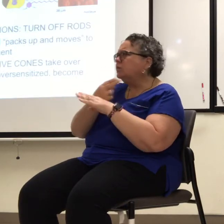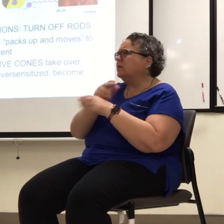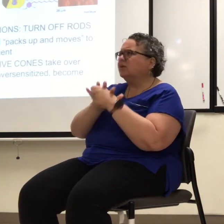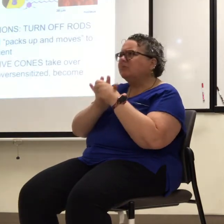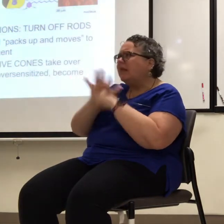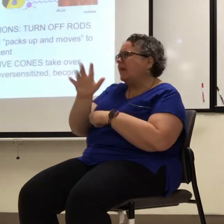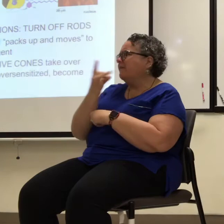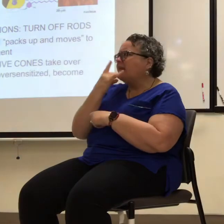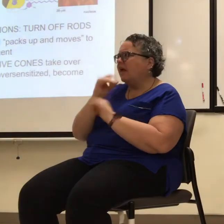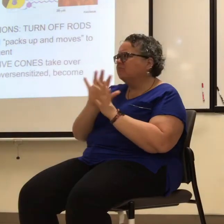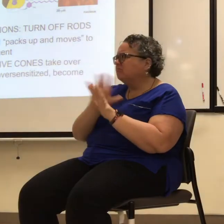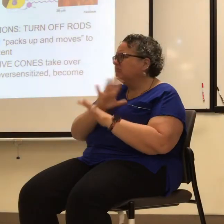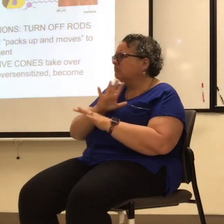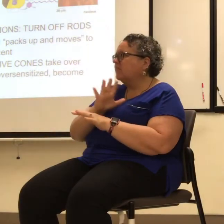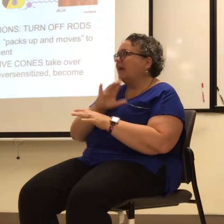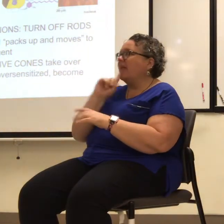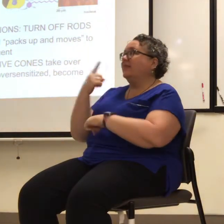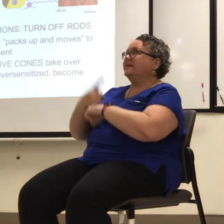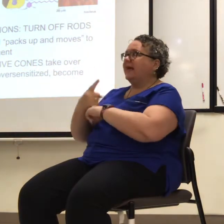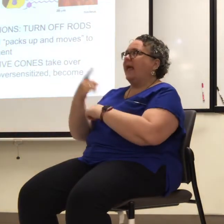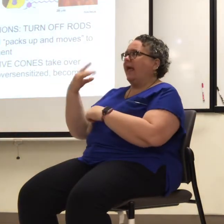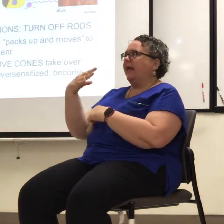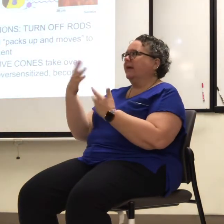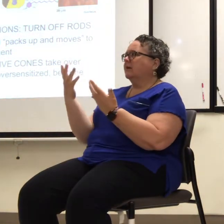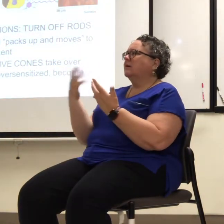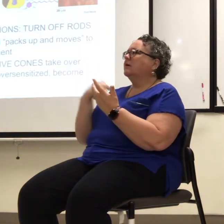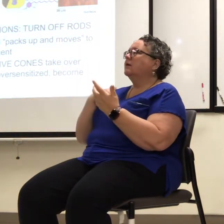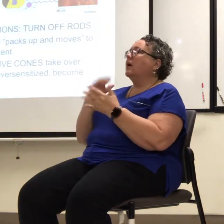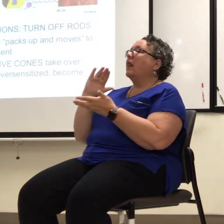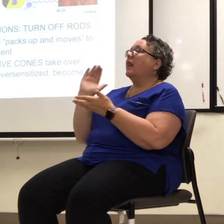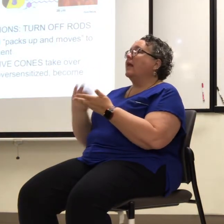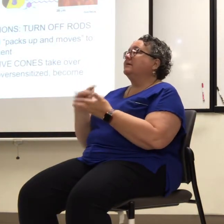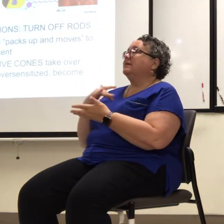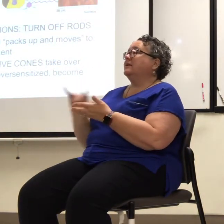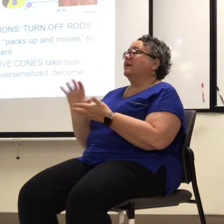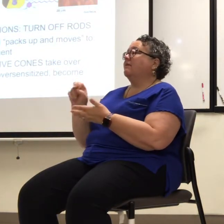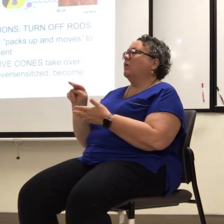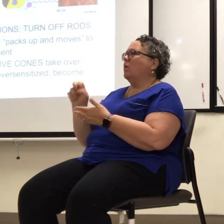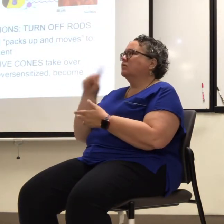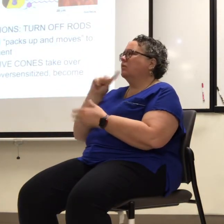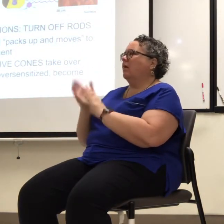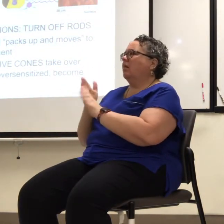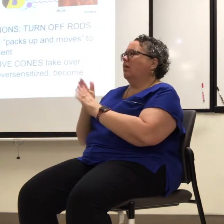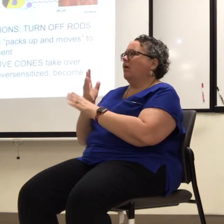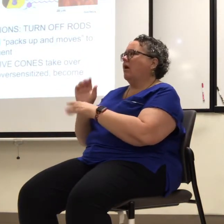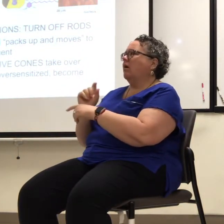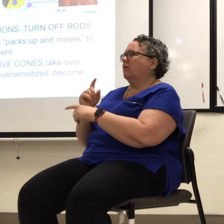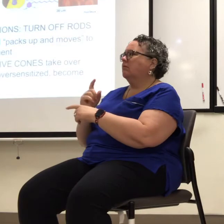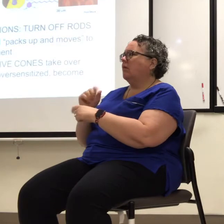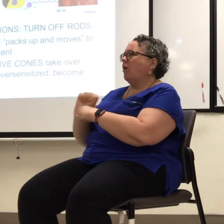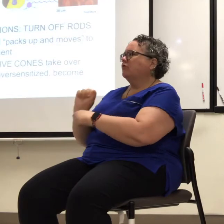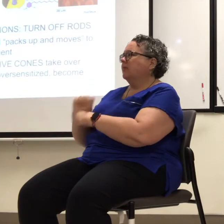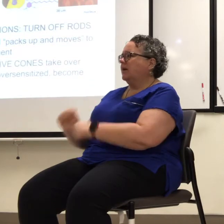of light in the daylight. Less sensitive cones will operate.